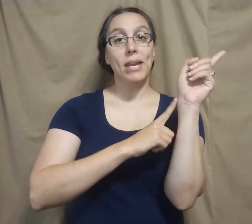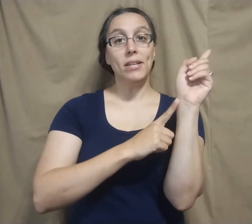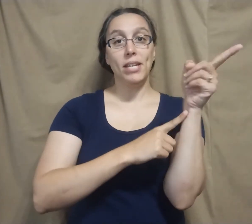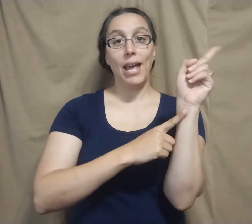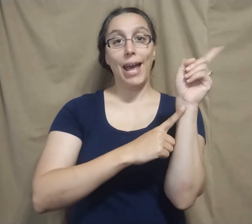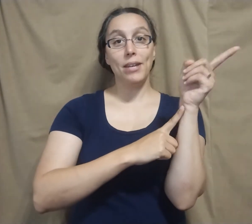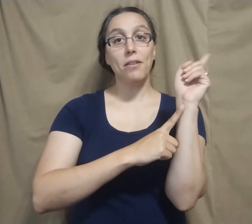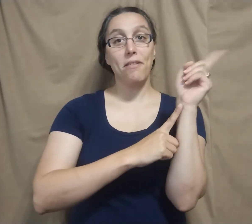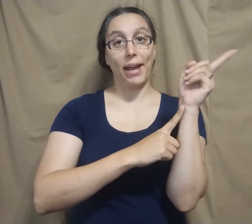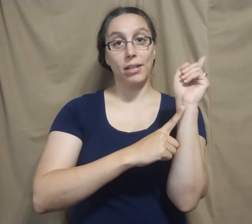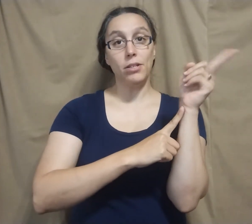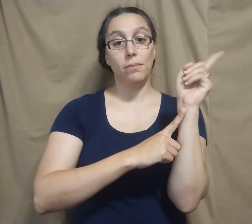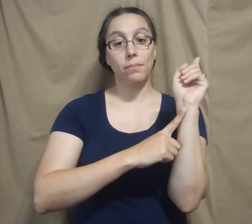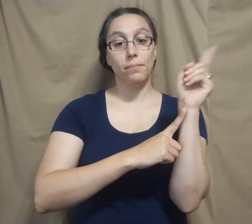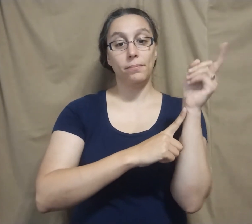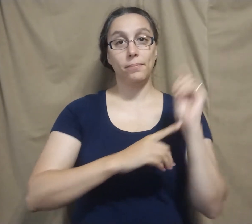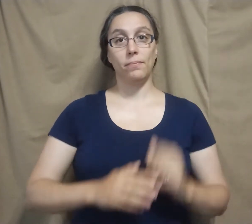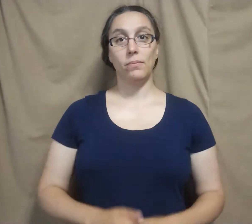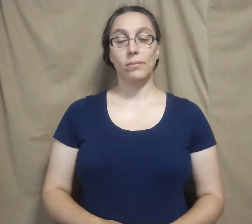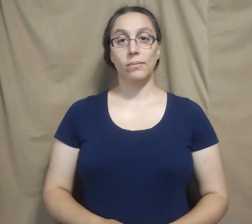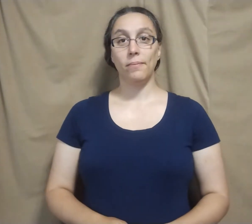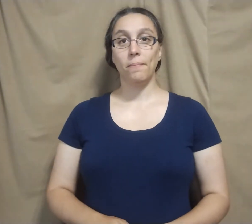minute and second,